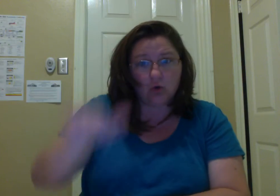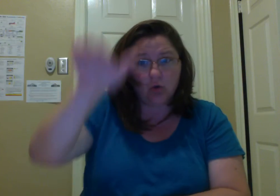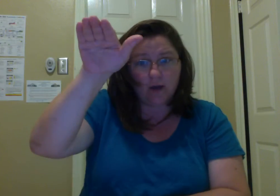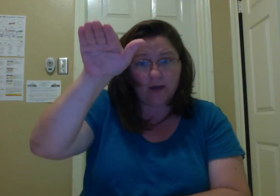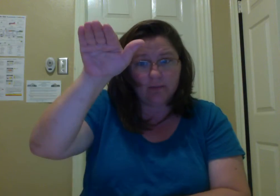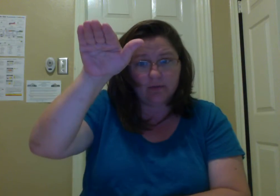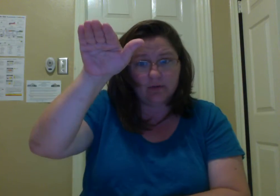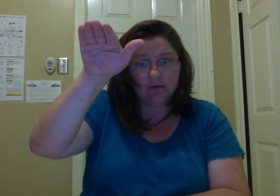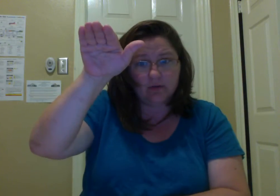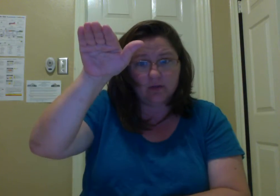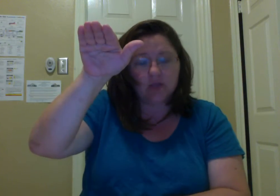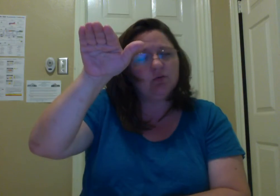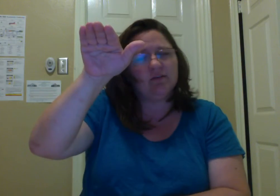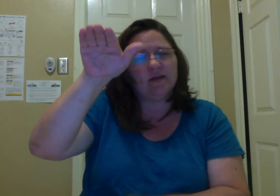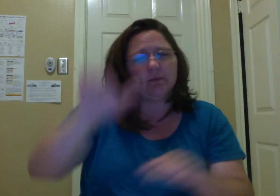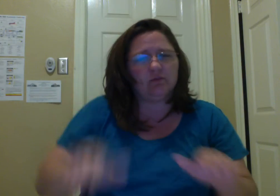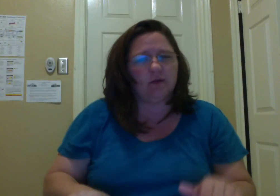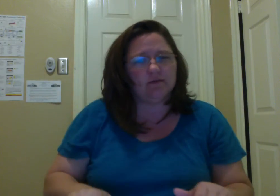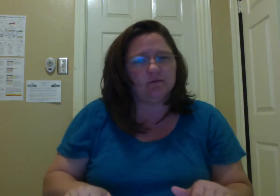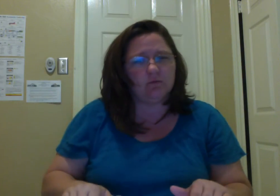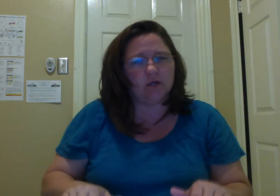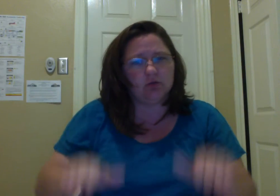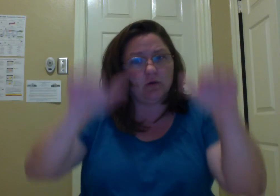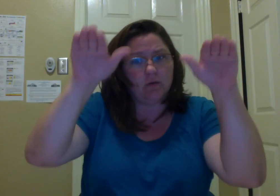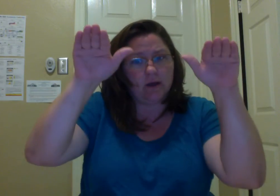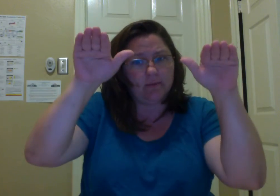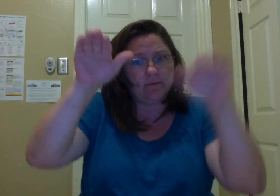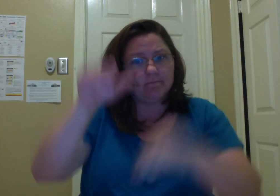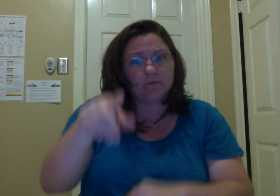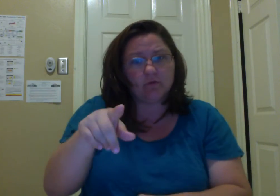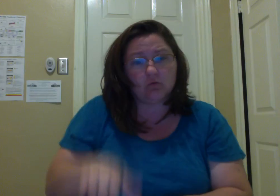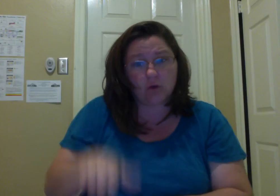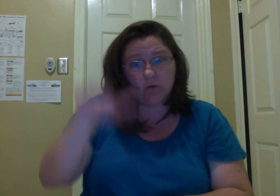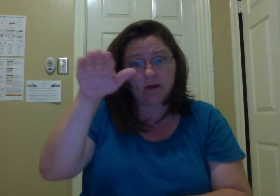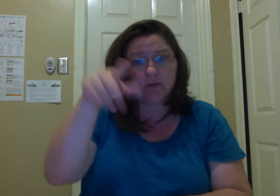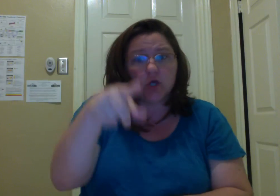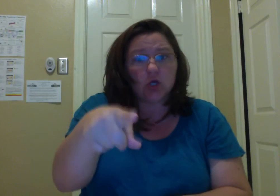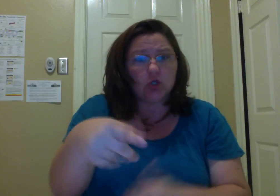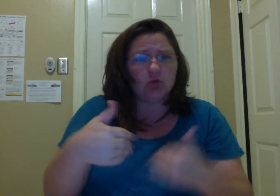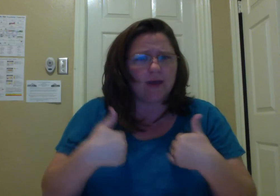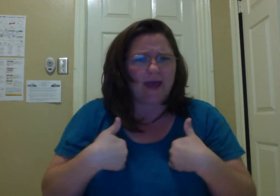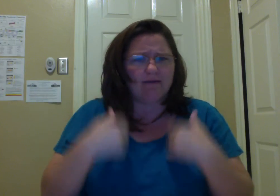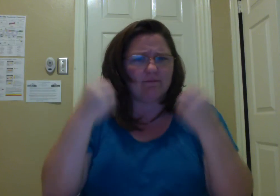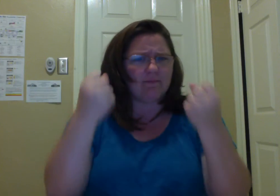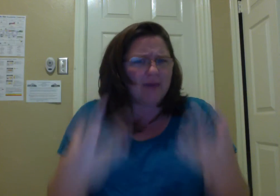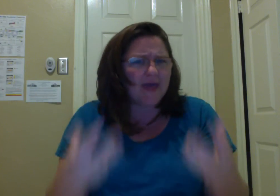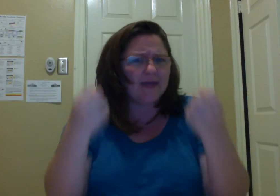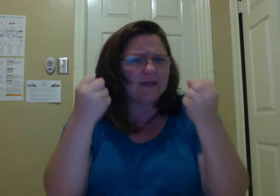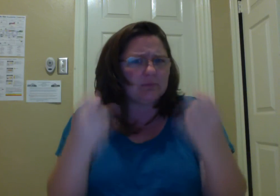grow up. You could sign that with two hands if you wanted. Grow up. So grow up. You have many,